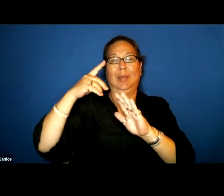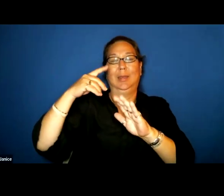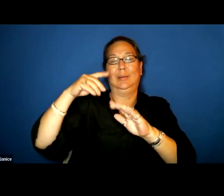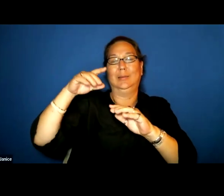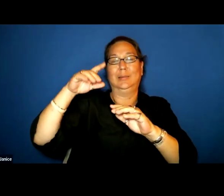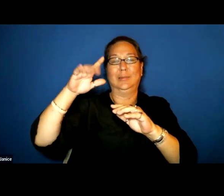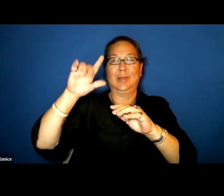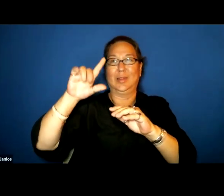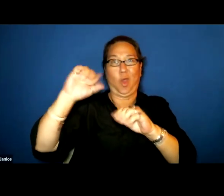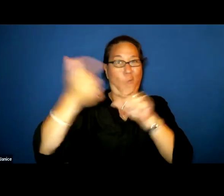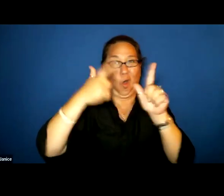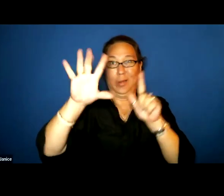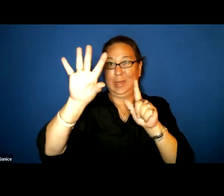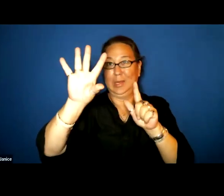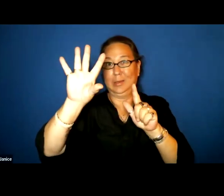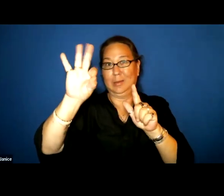helpful.